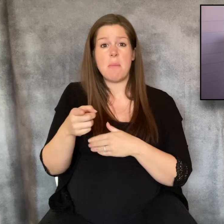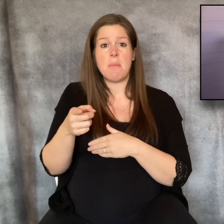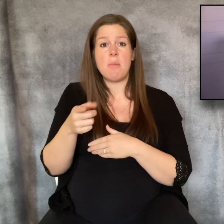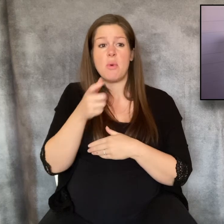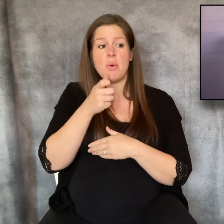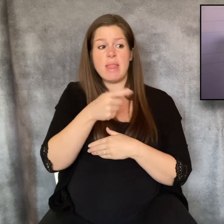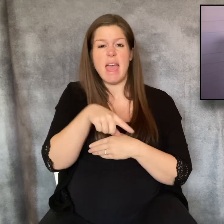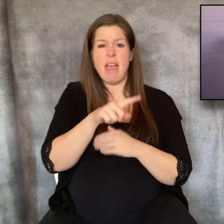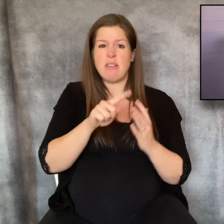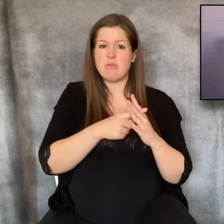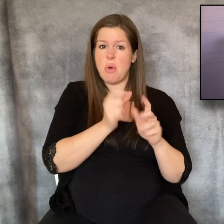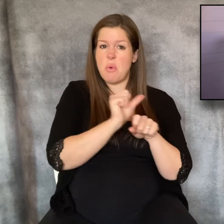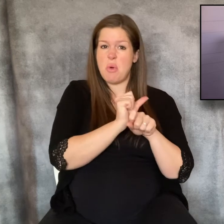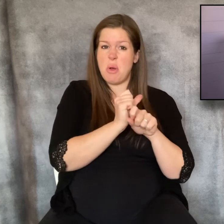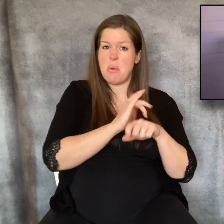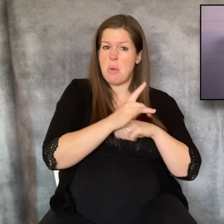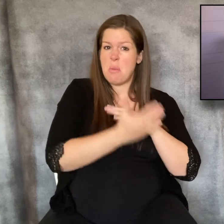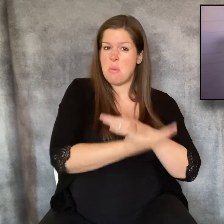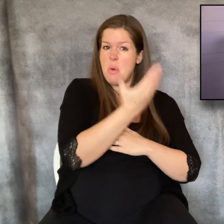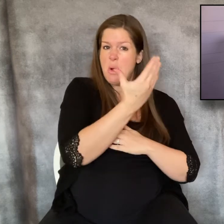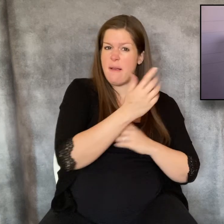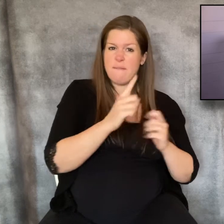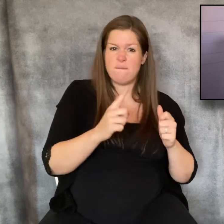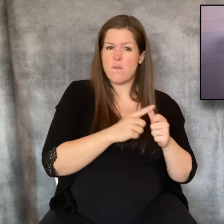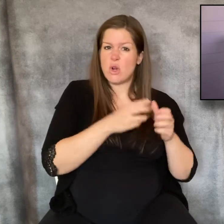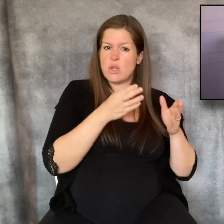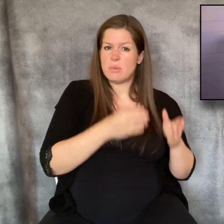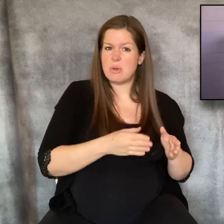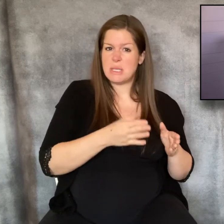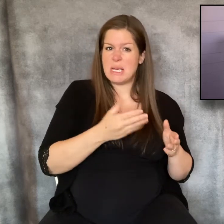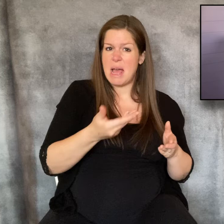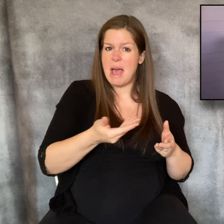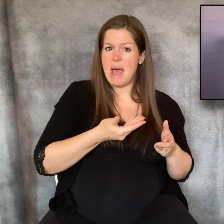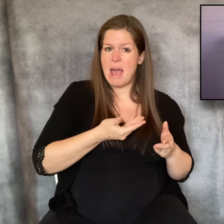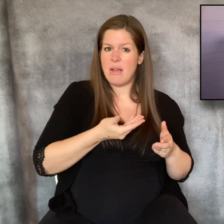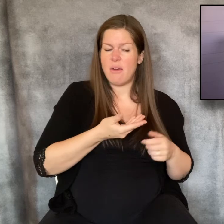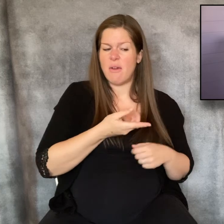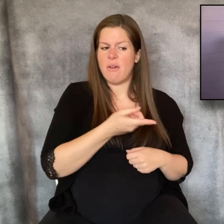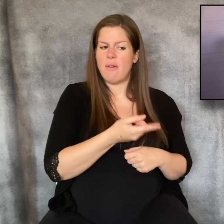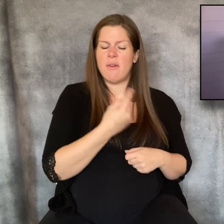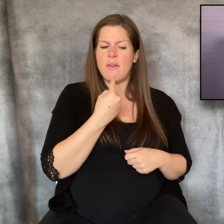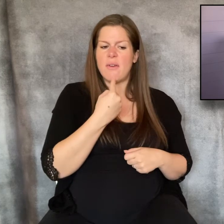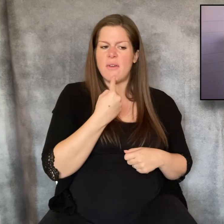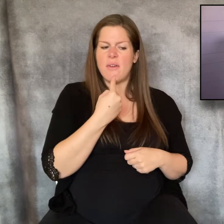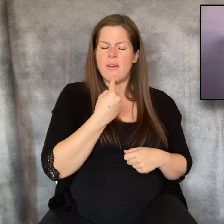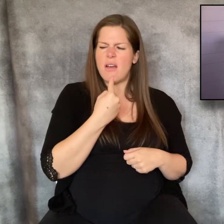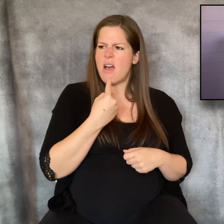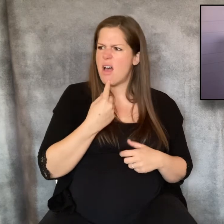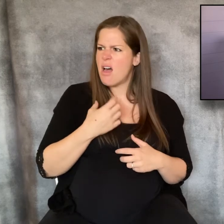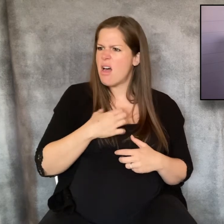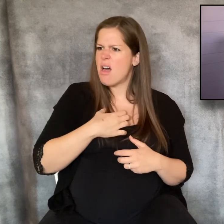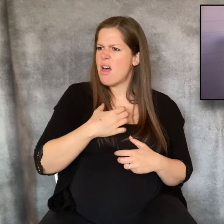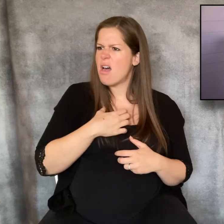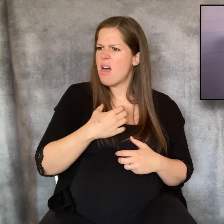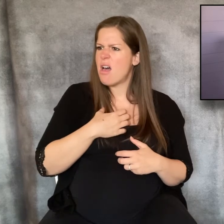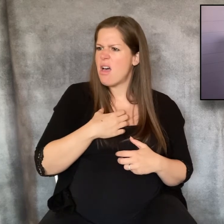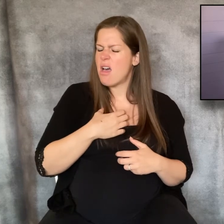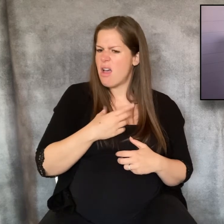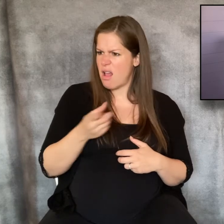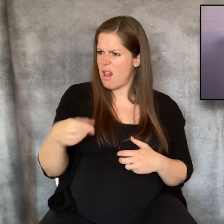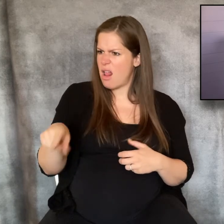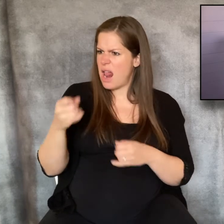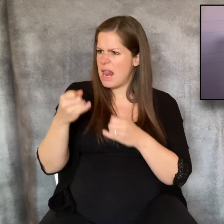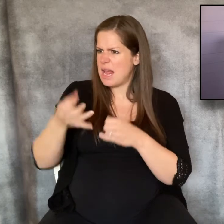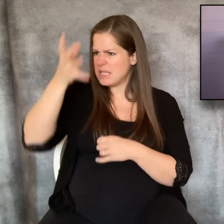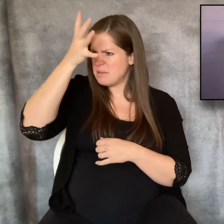master of the house, saying, These last worked only 1 hour, and you have made them equal to us.